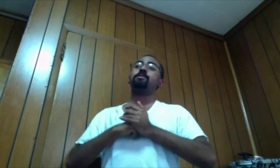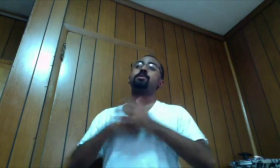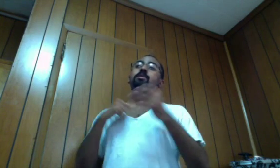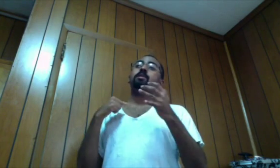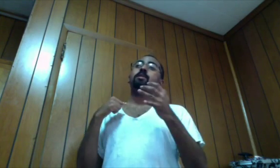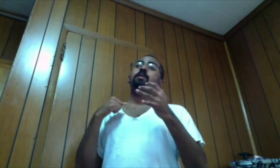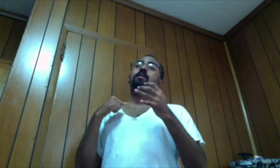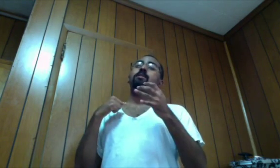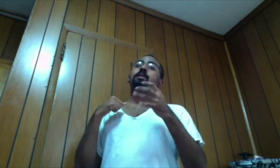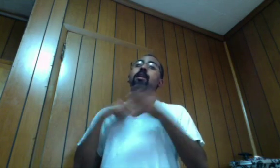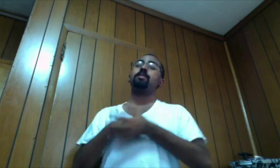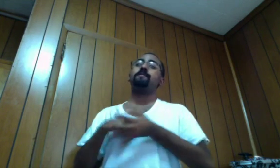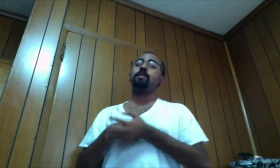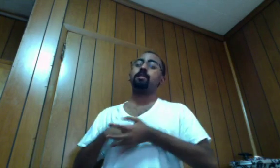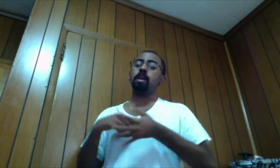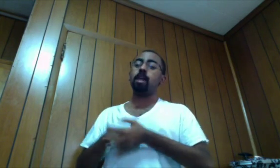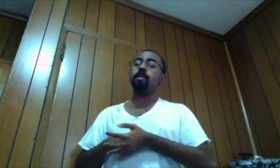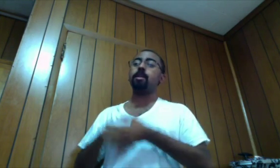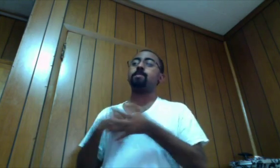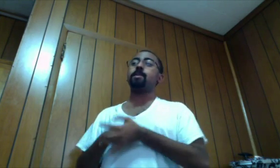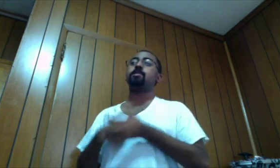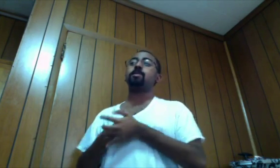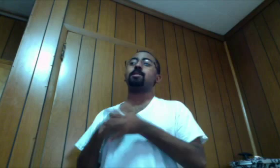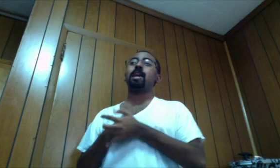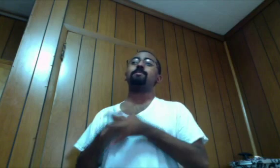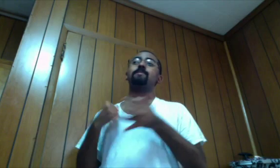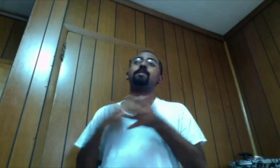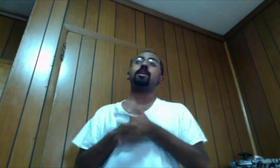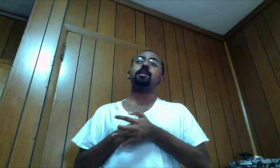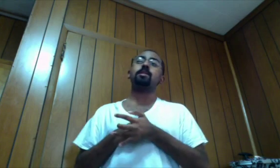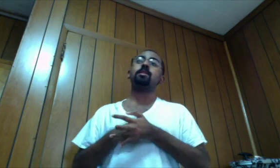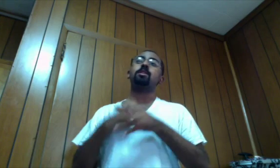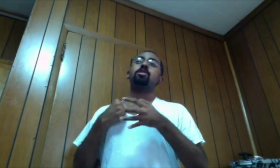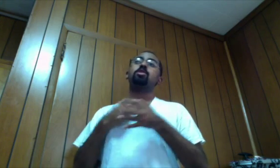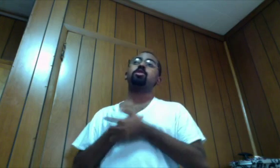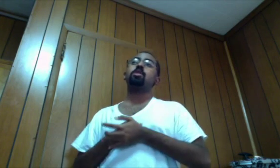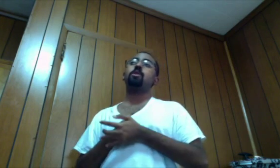attributes, the area is based on types of dust. So